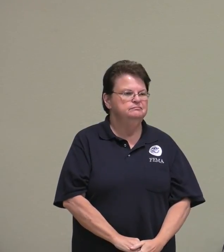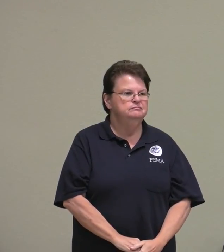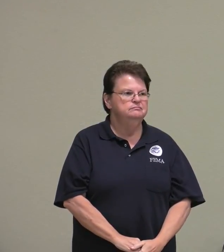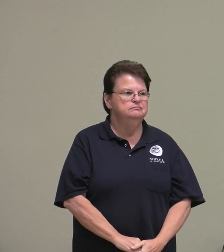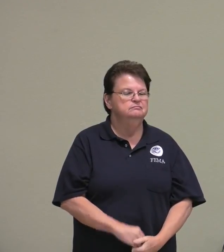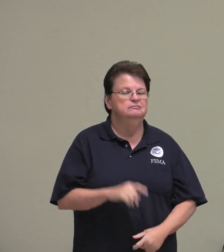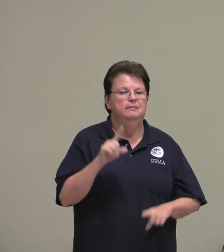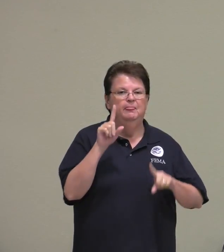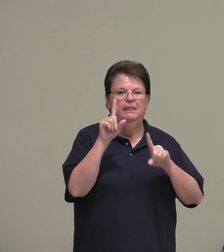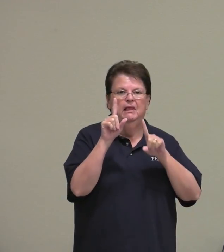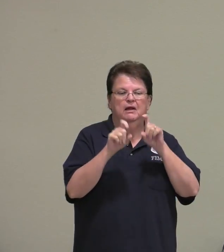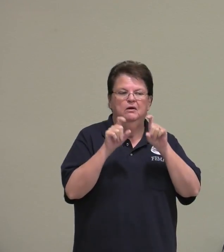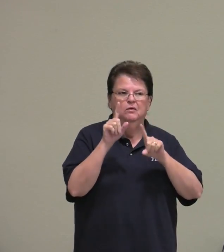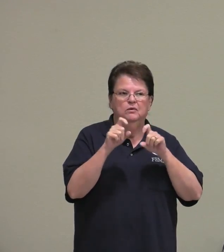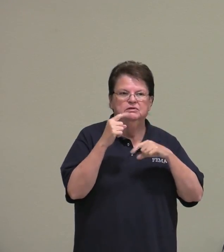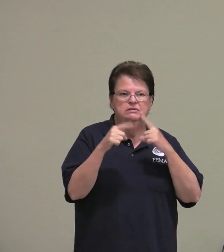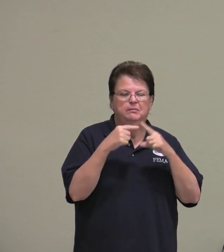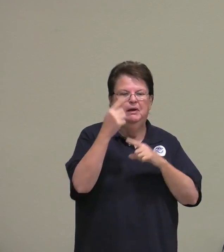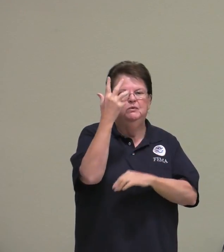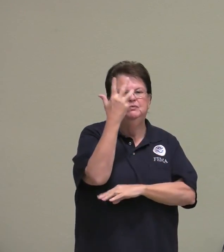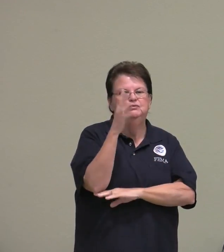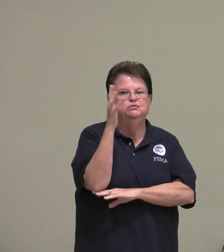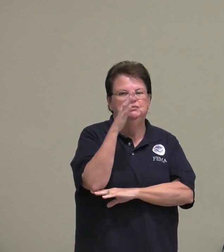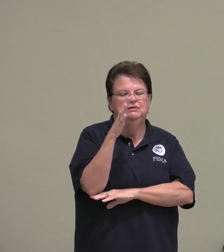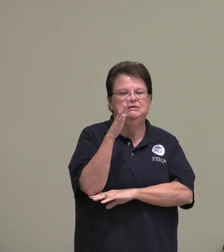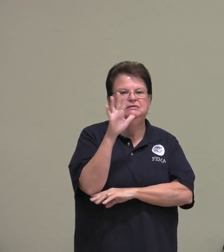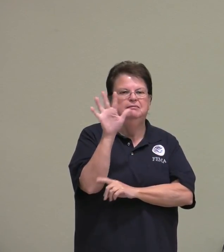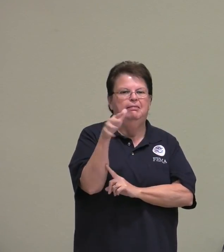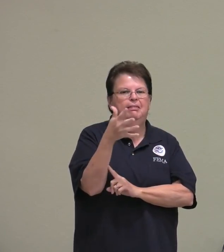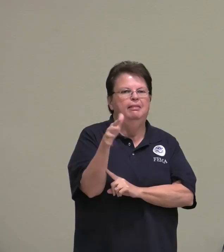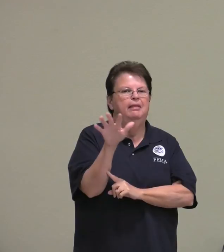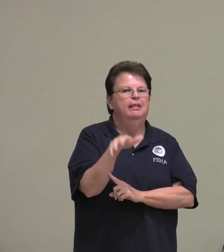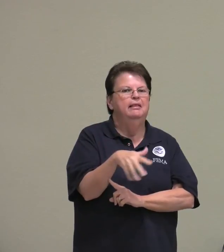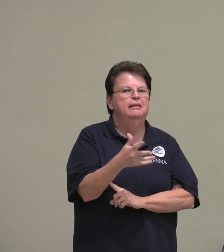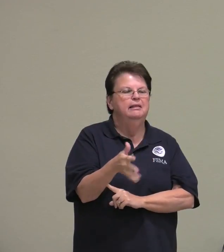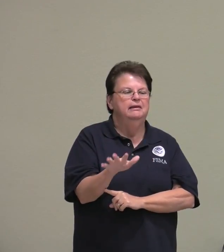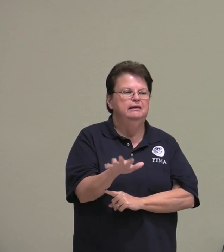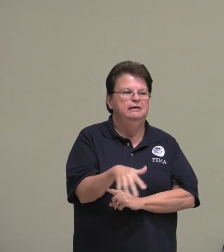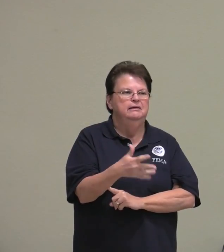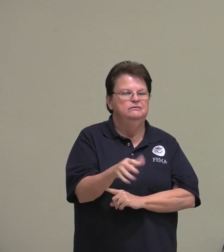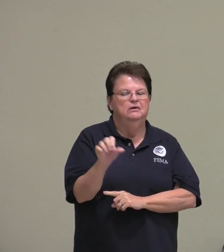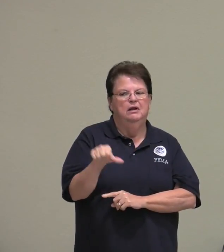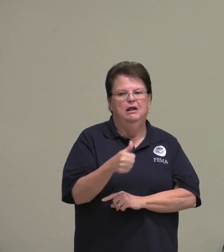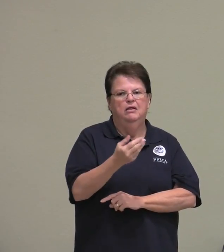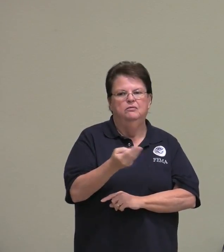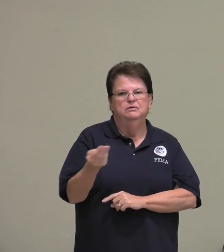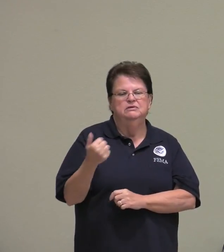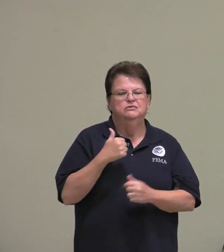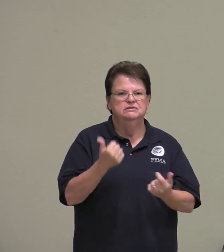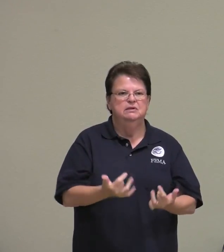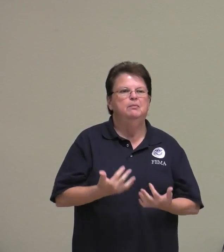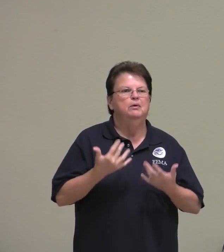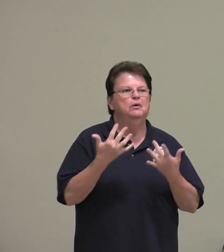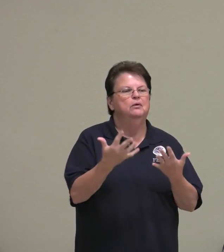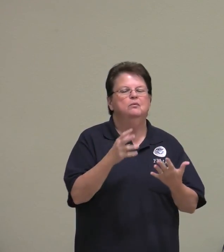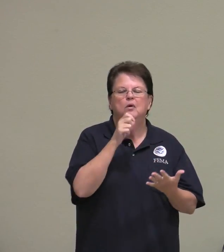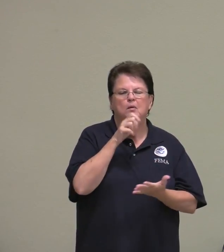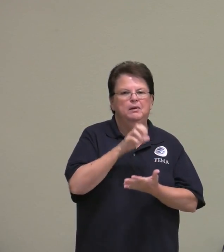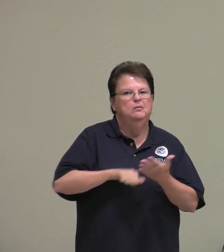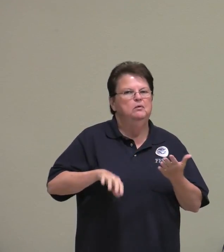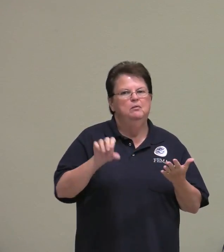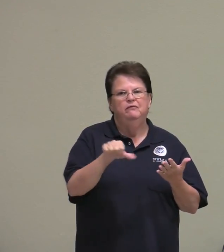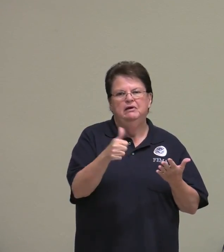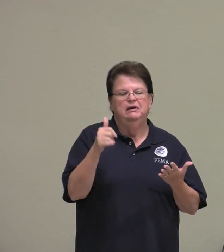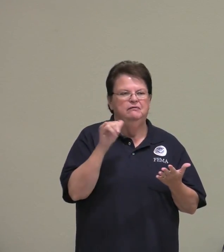This was a question about trees, leaves, other material that burned. We won't be removing